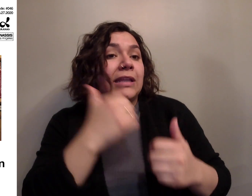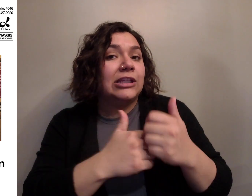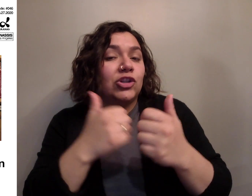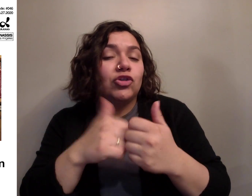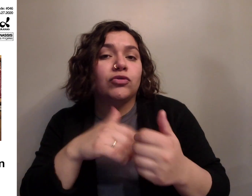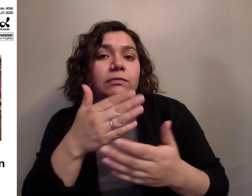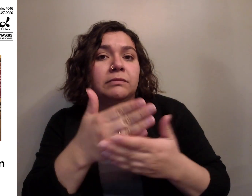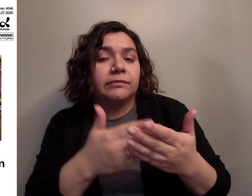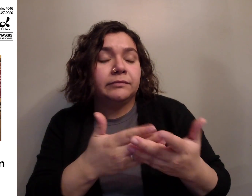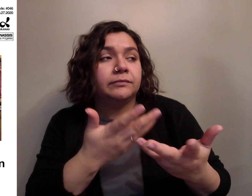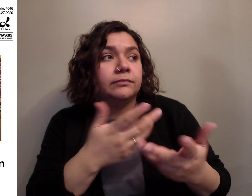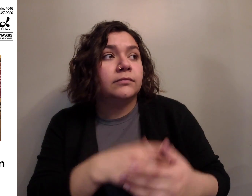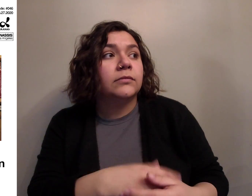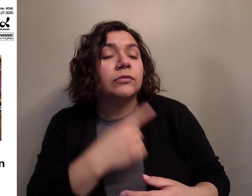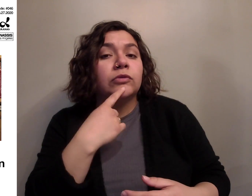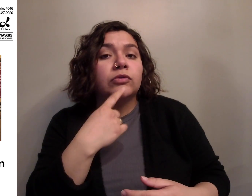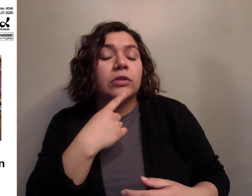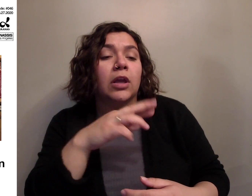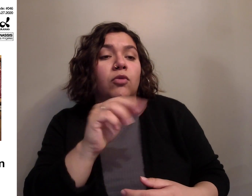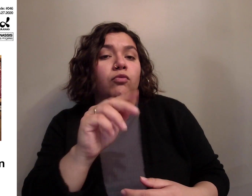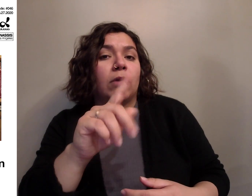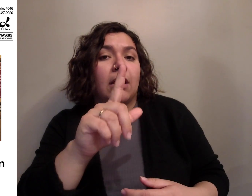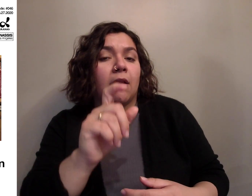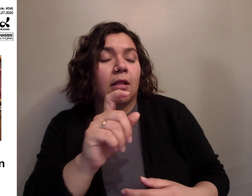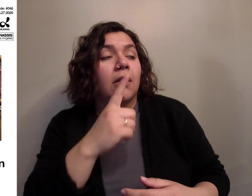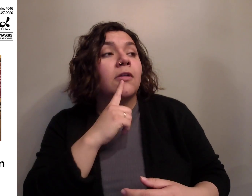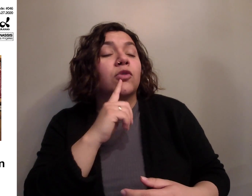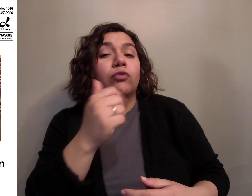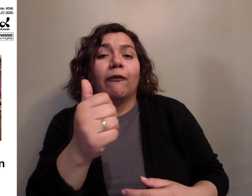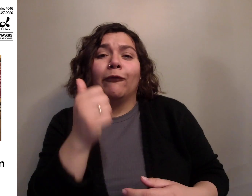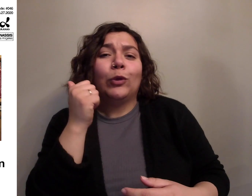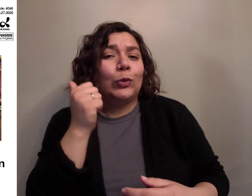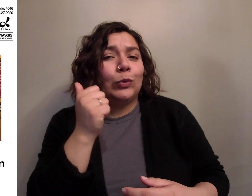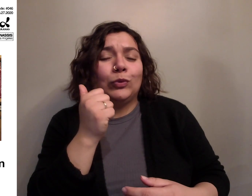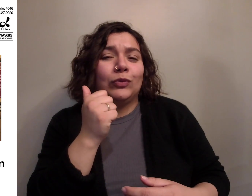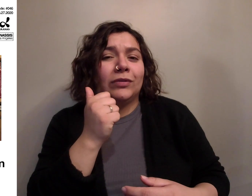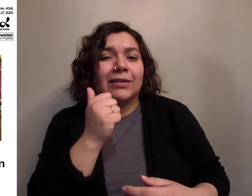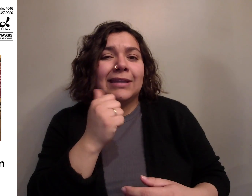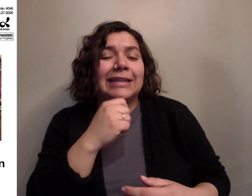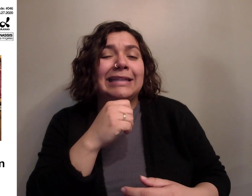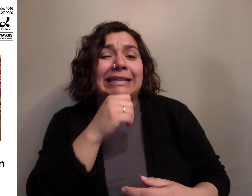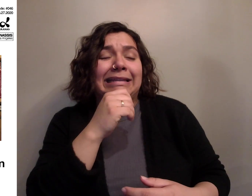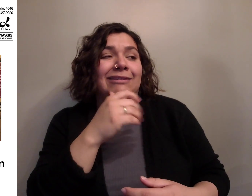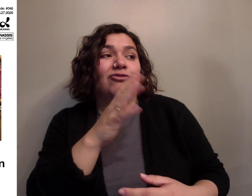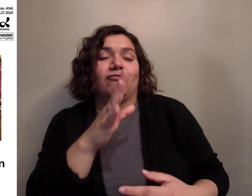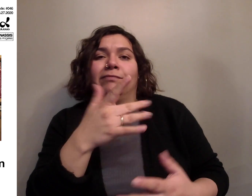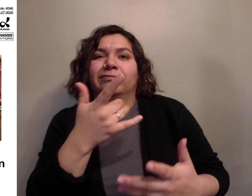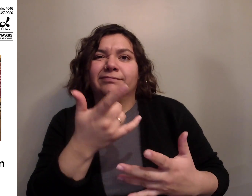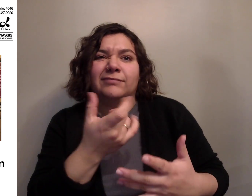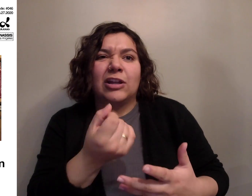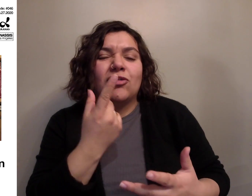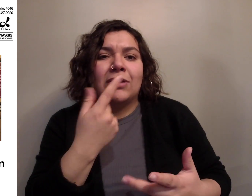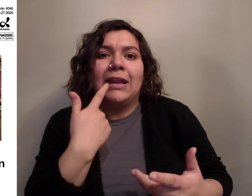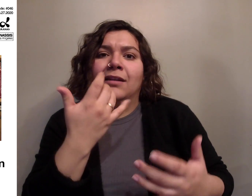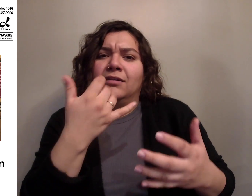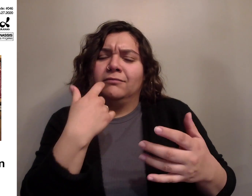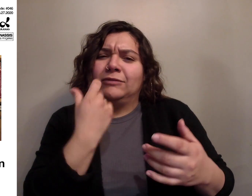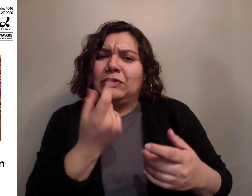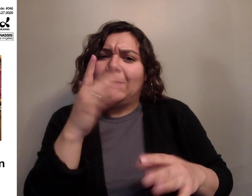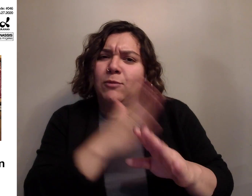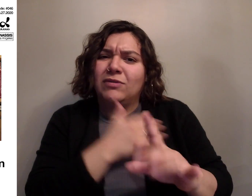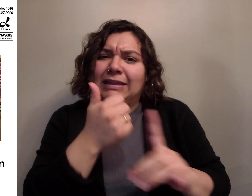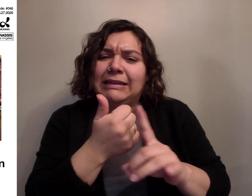pre-taped introduction for each piece, Rattle refused to peddle bromides about music's power